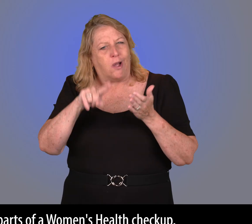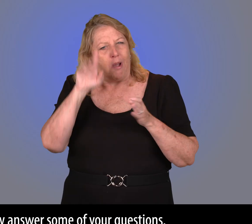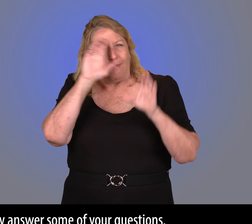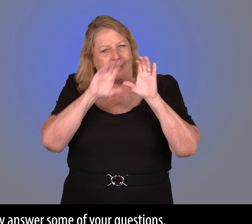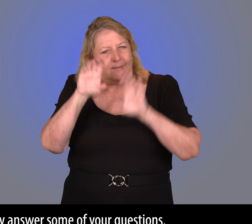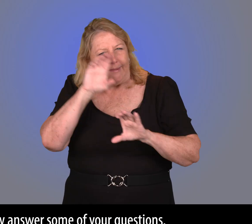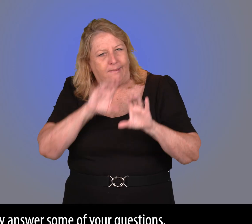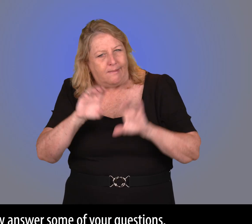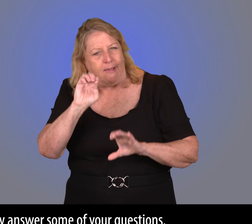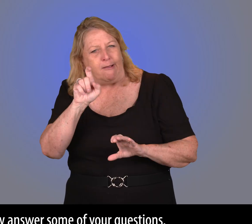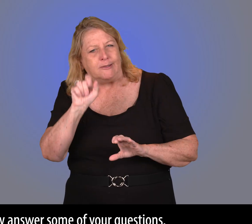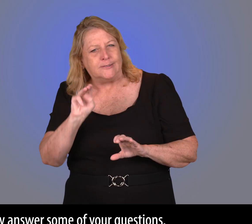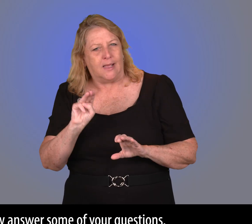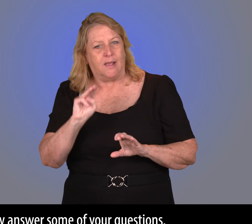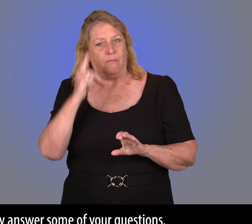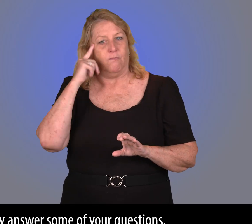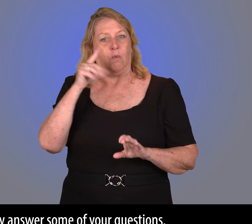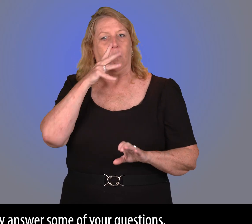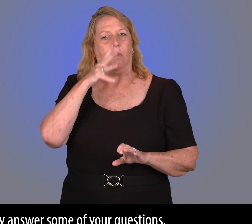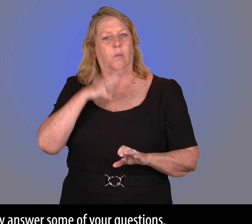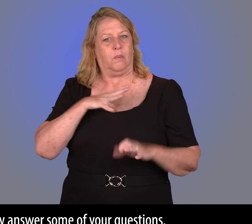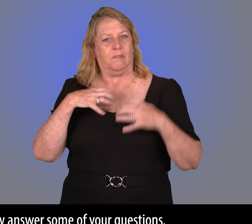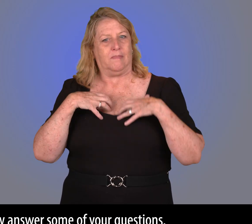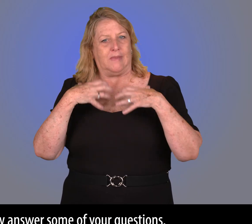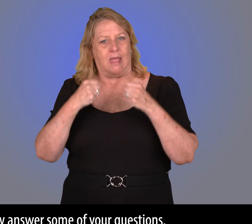to hopefully answer some of your questions.